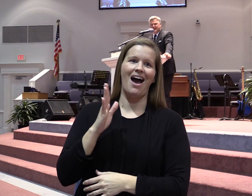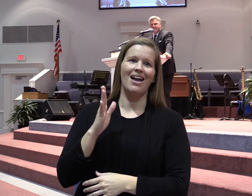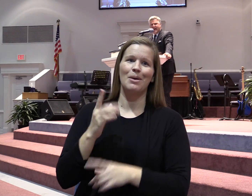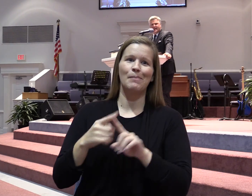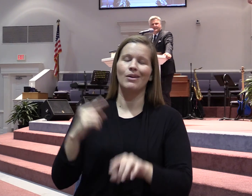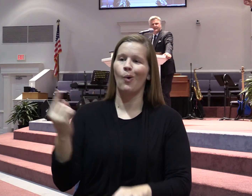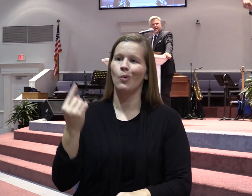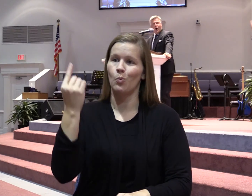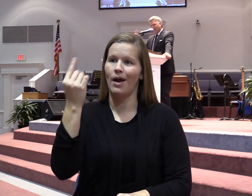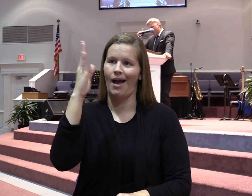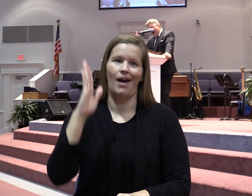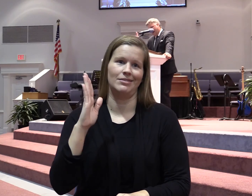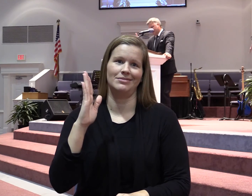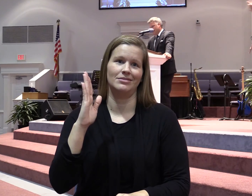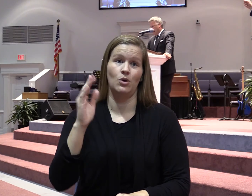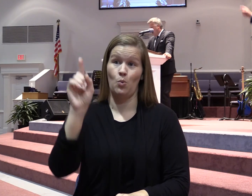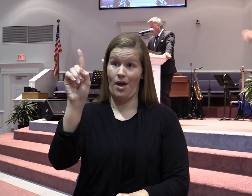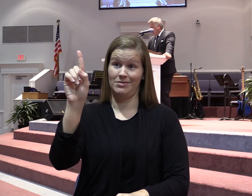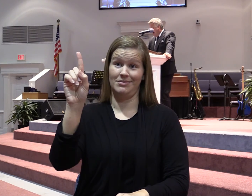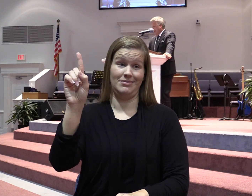wanted to be a man.